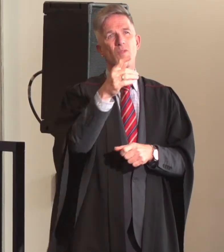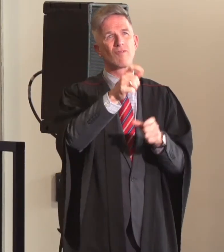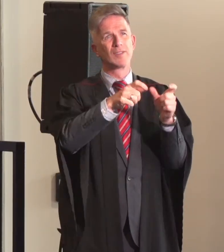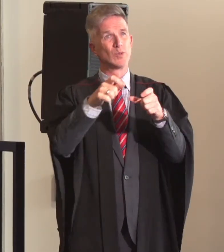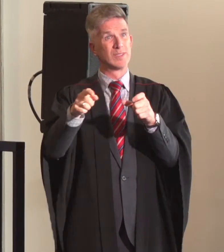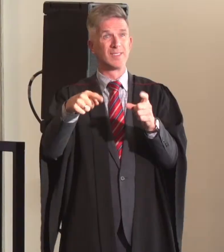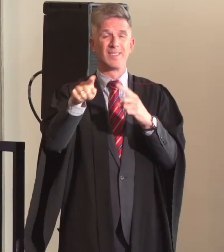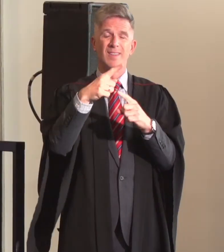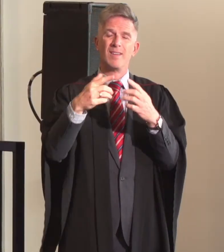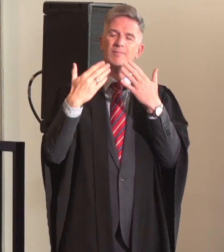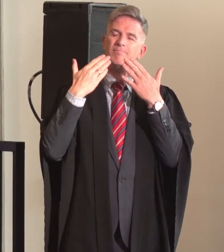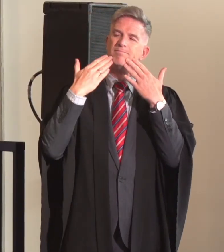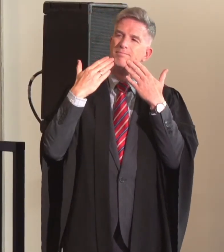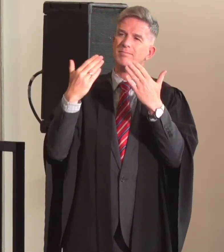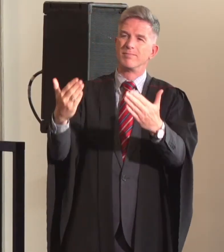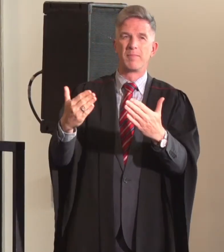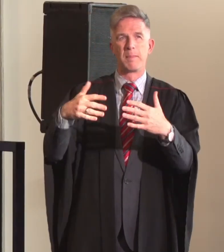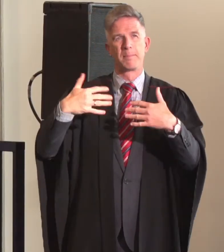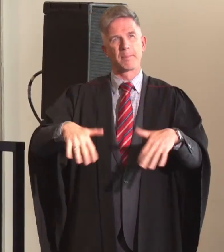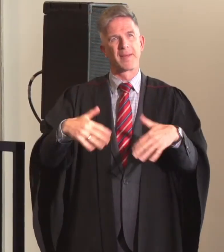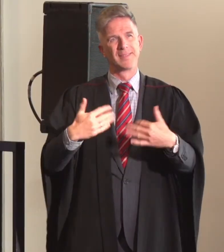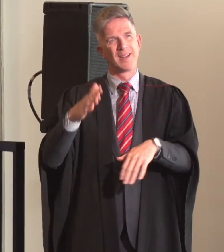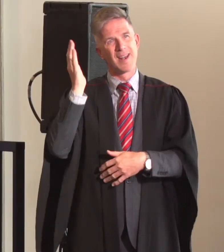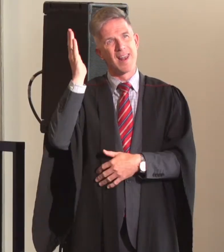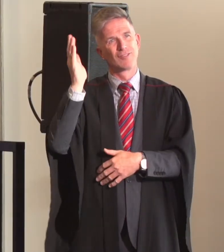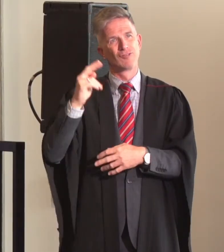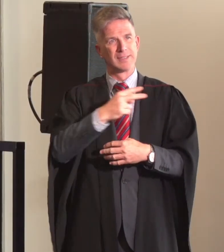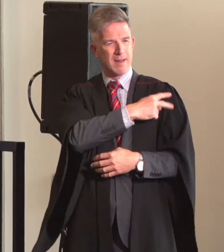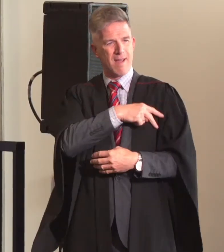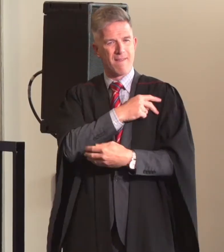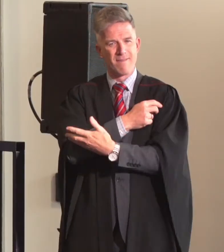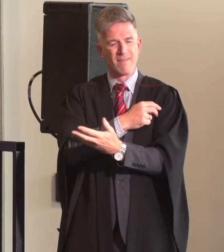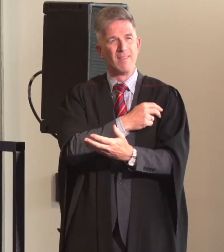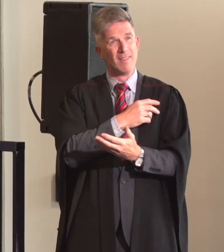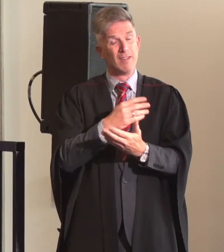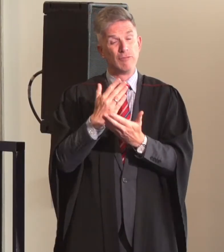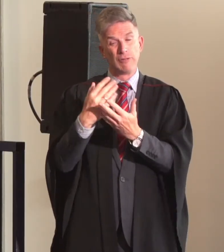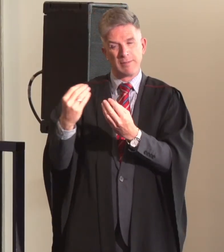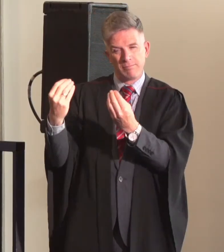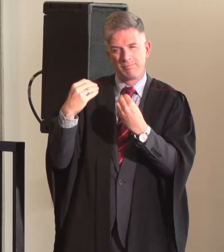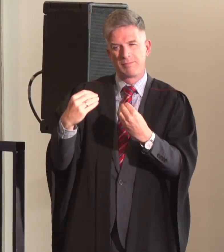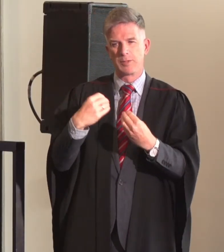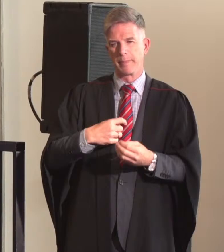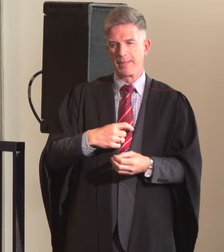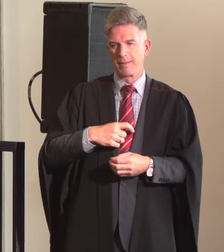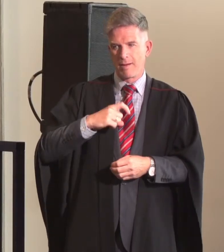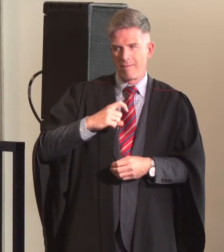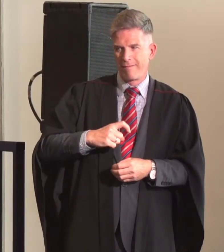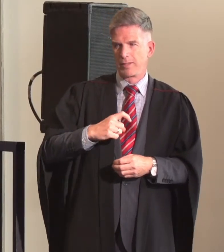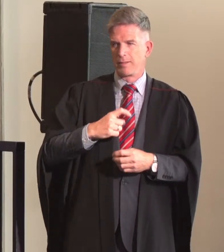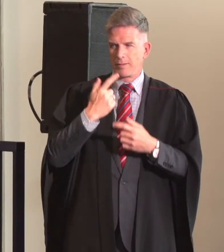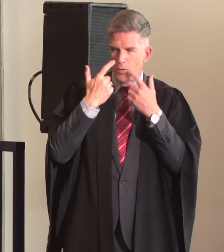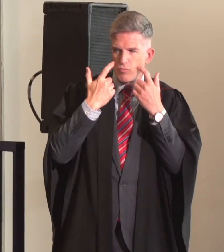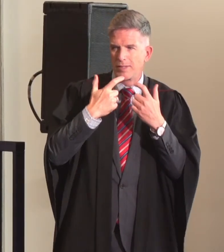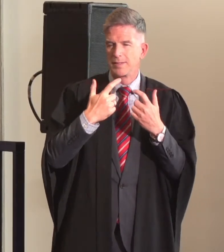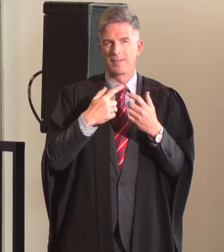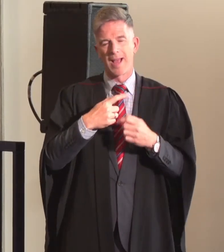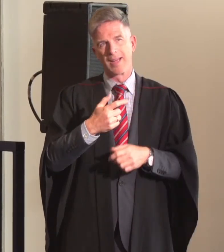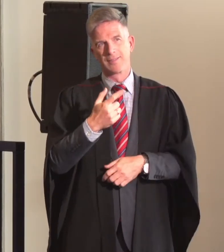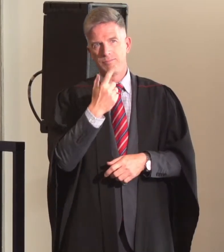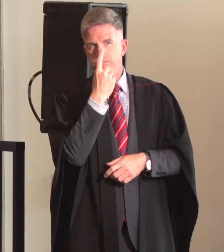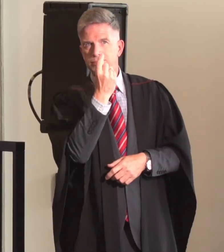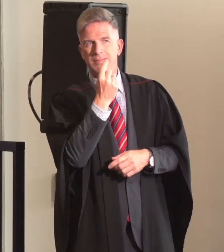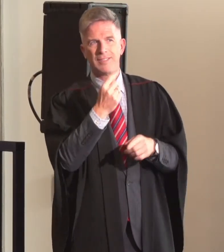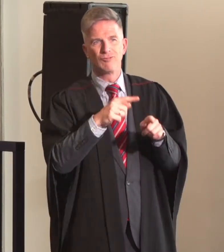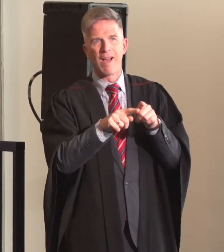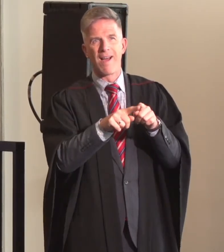room when I say a massive thank you to our amazing lecturing staff. You've encouraged us to be curious and daring in our pursuit of success. Every graduate in this hall has